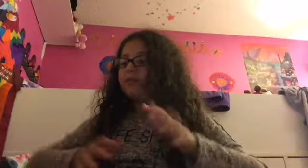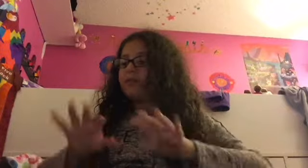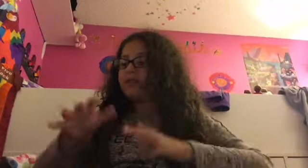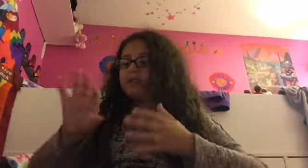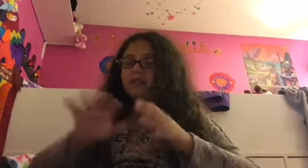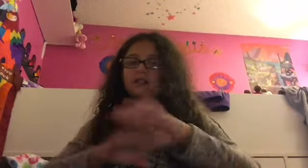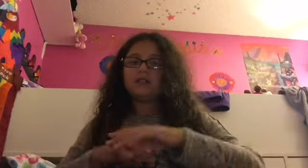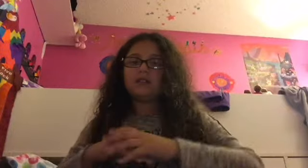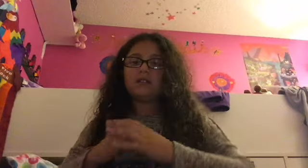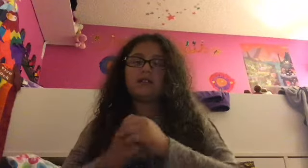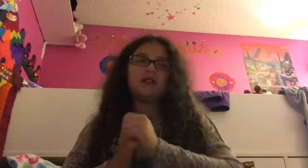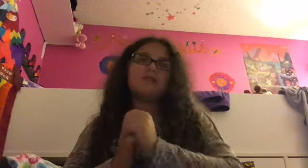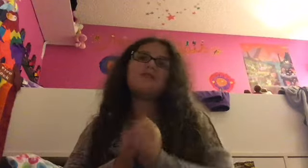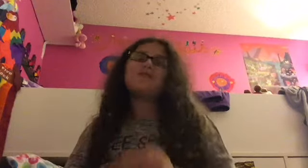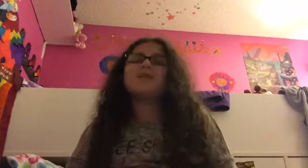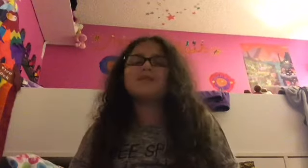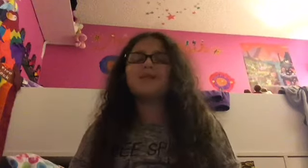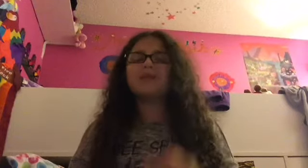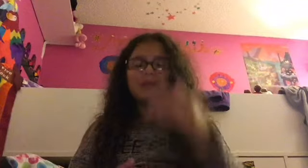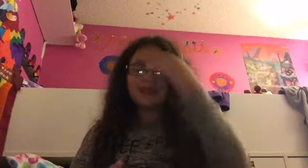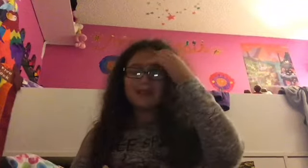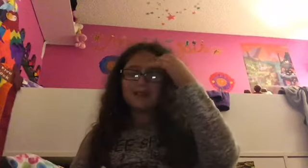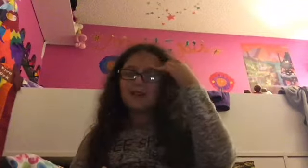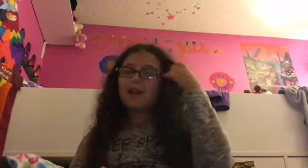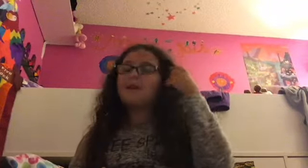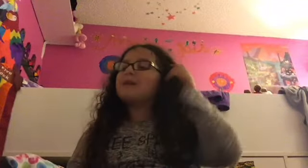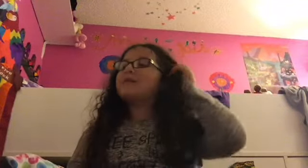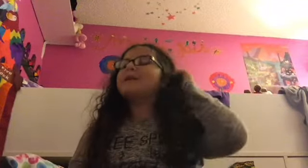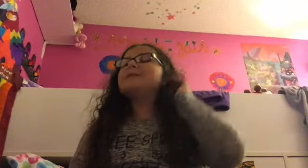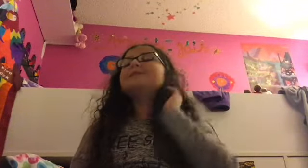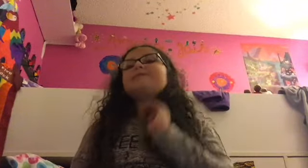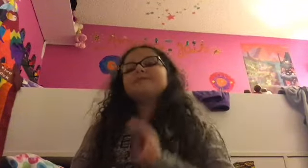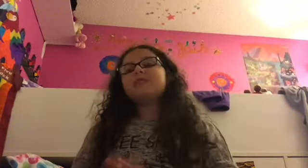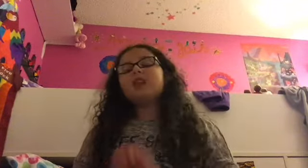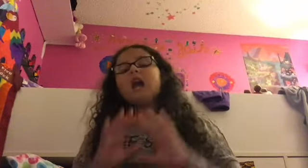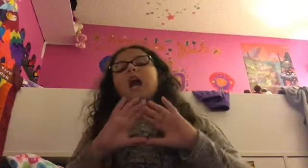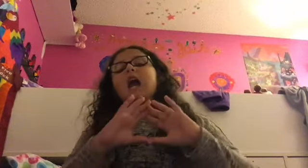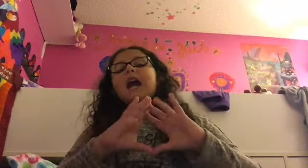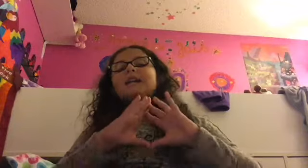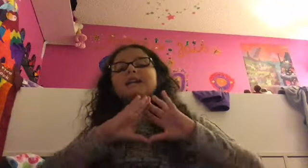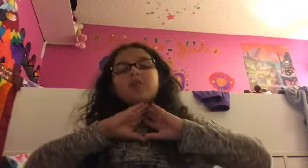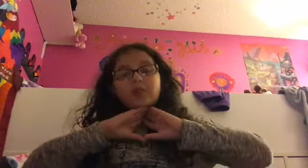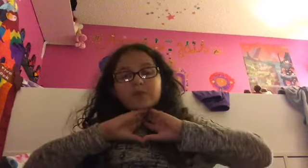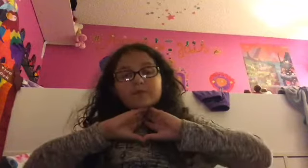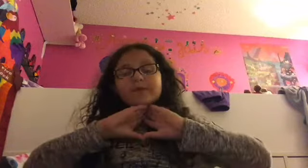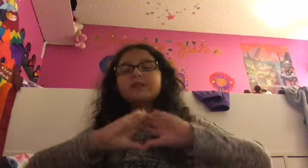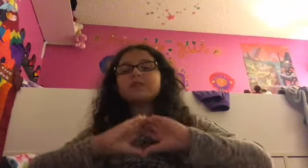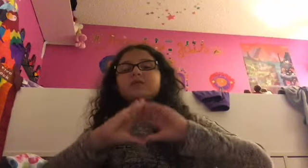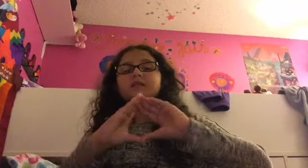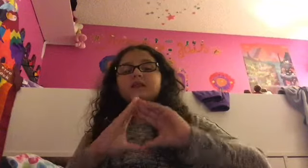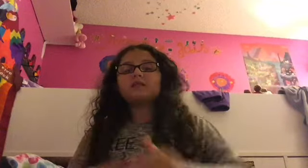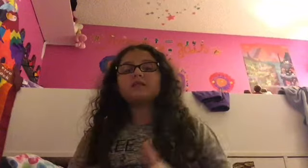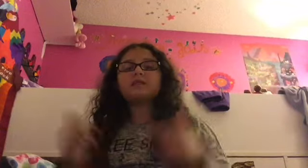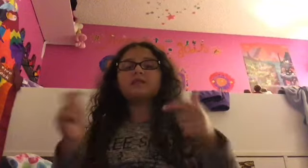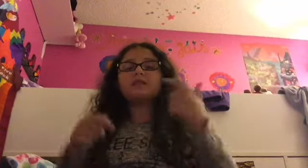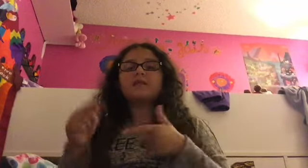But yeah, I don't know what I'm doing with my hands right now, but I hope you can comment